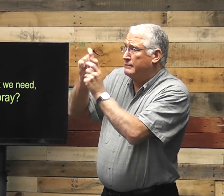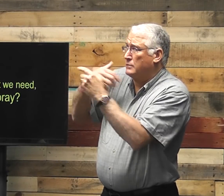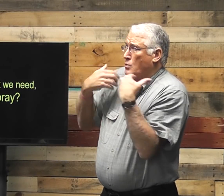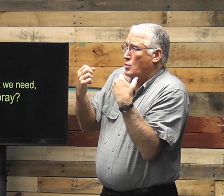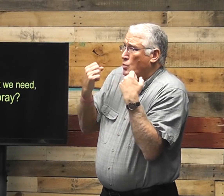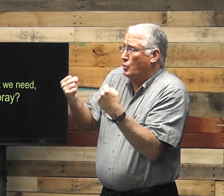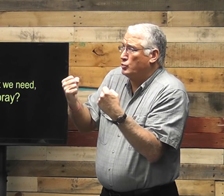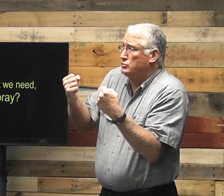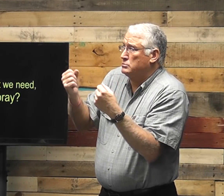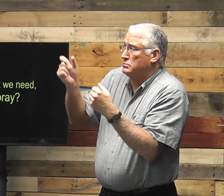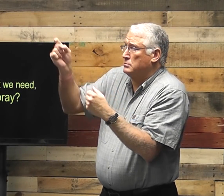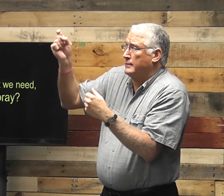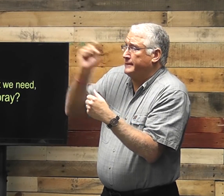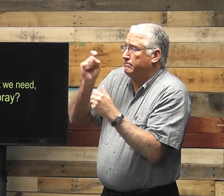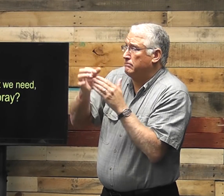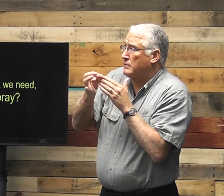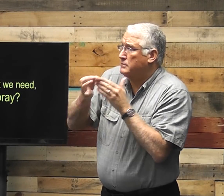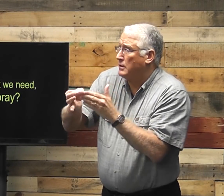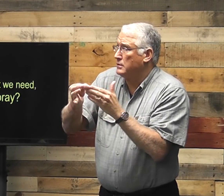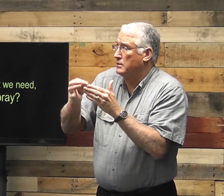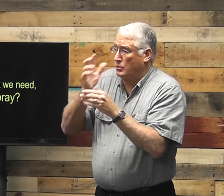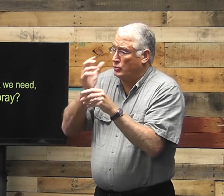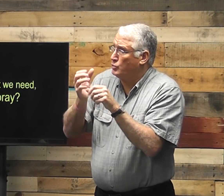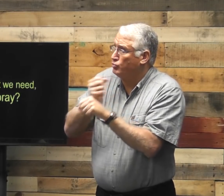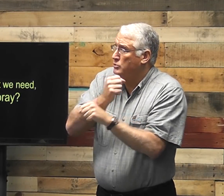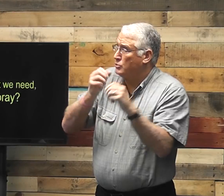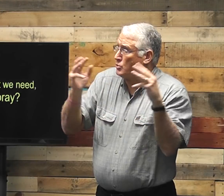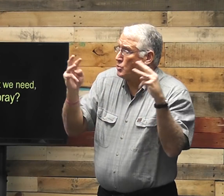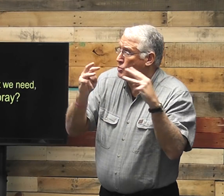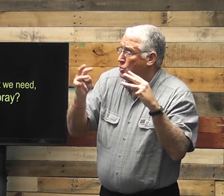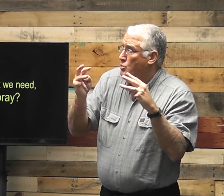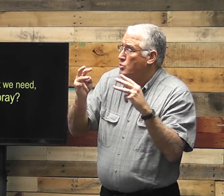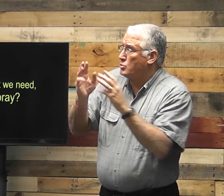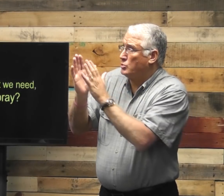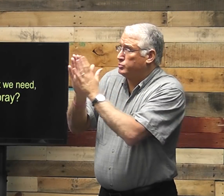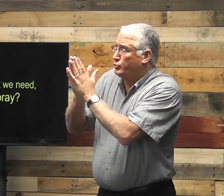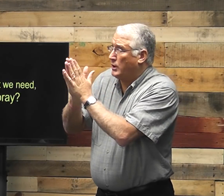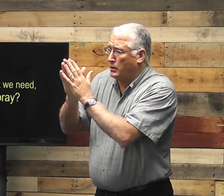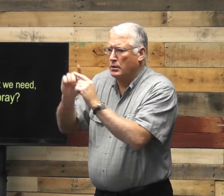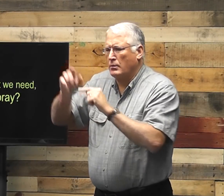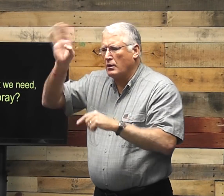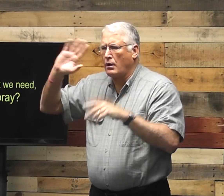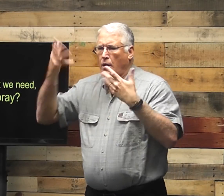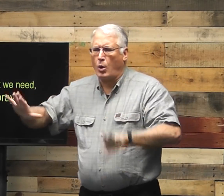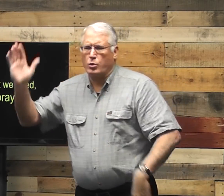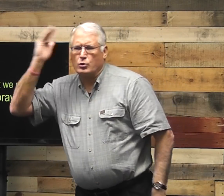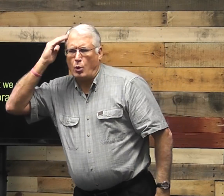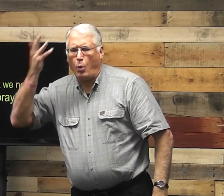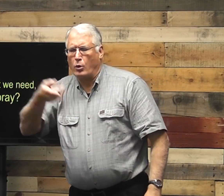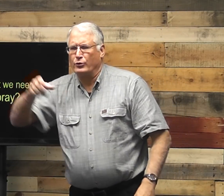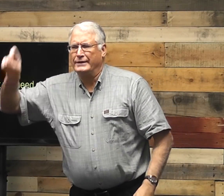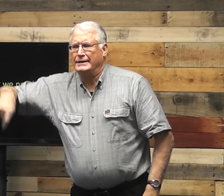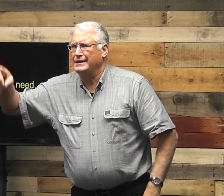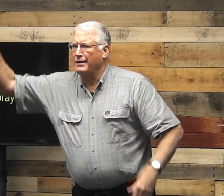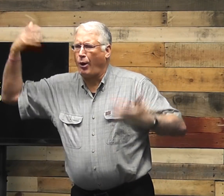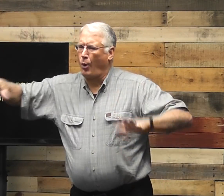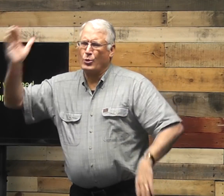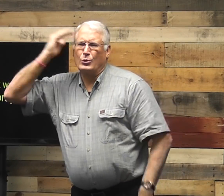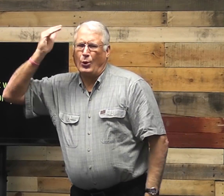and asked God, please give us the courage, give us guidance to win this battle. But God already knew what he needed.